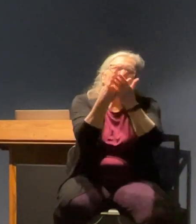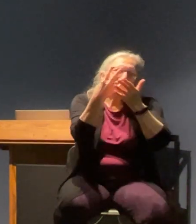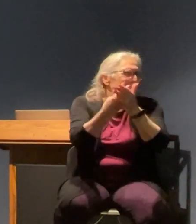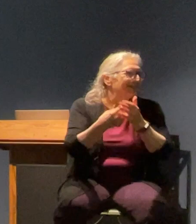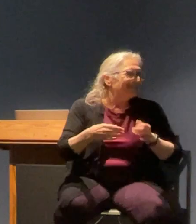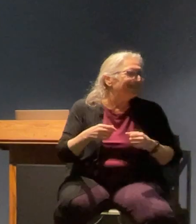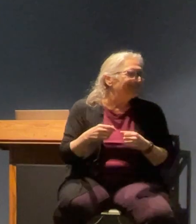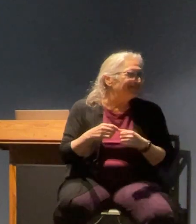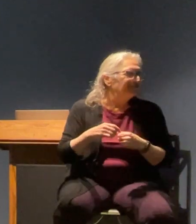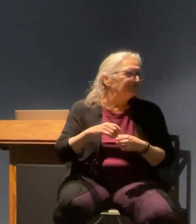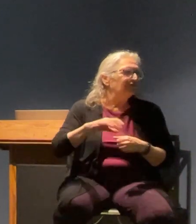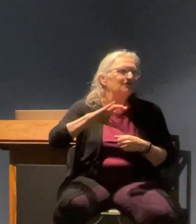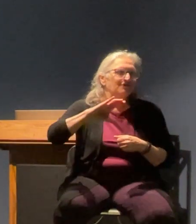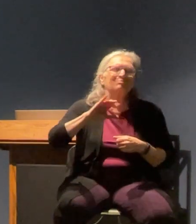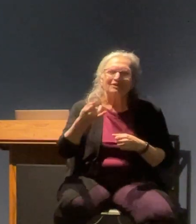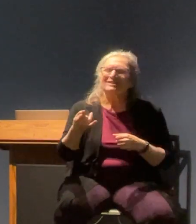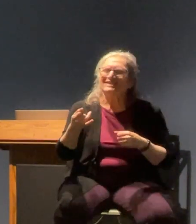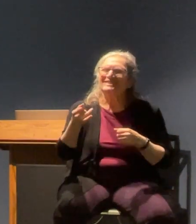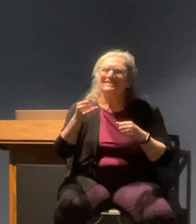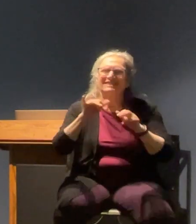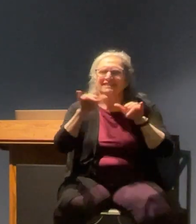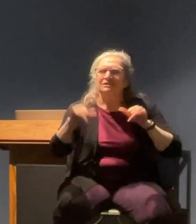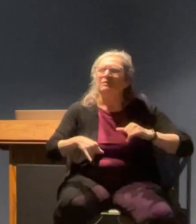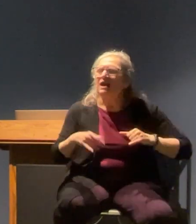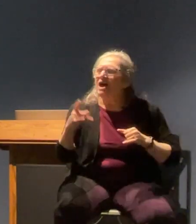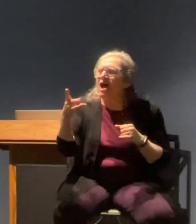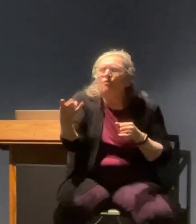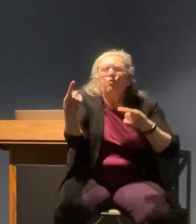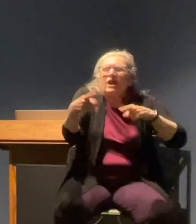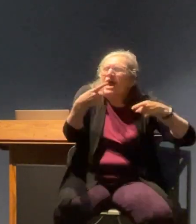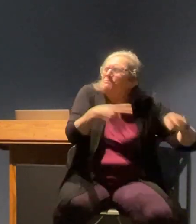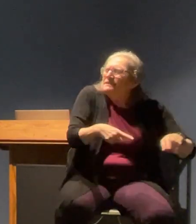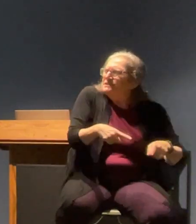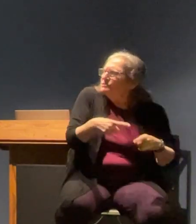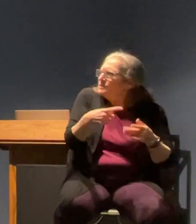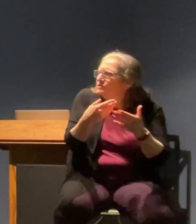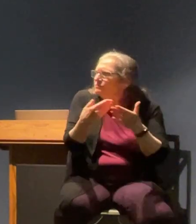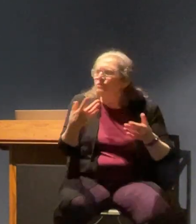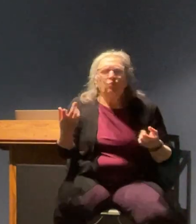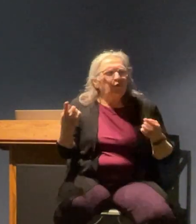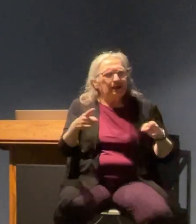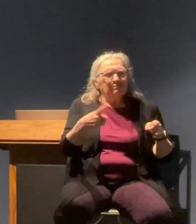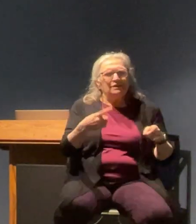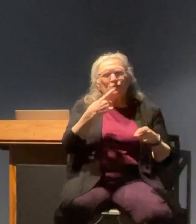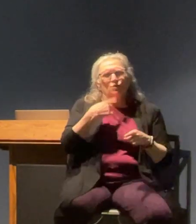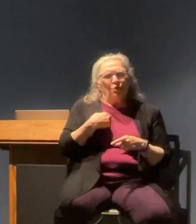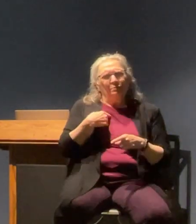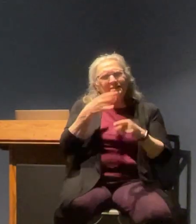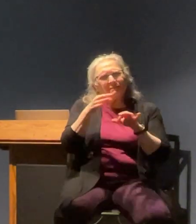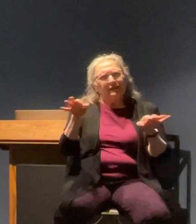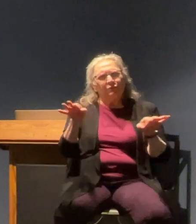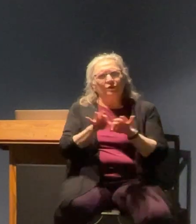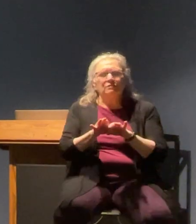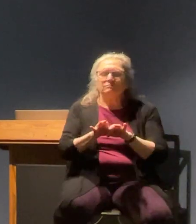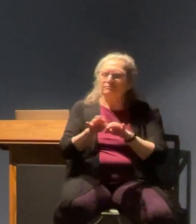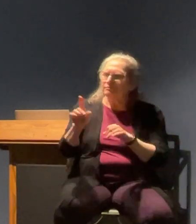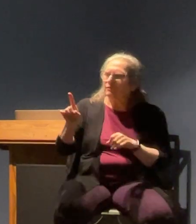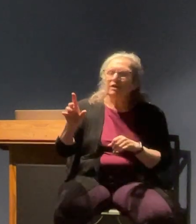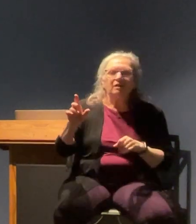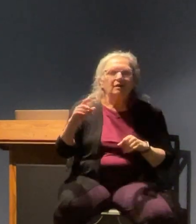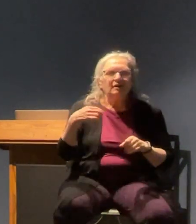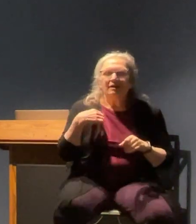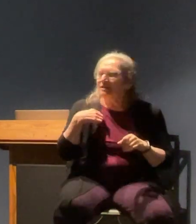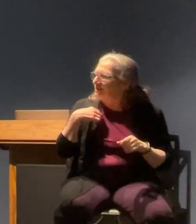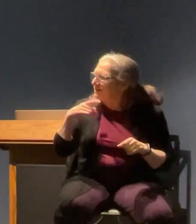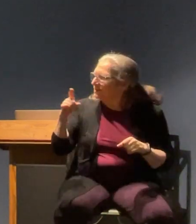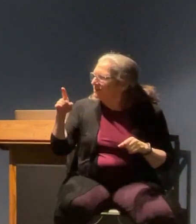terms of what you're wearing. What happens there before we even jump into the fashion? I know you told me something that was really important. 100%. I was going to touch on that for